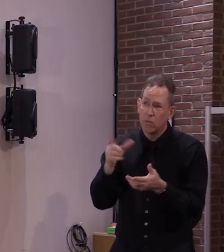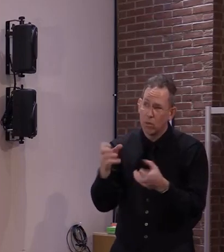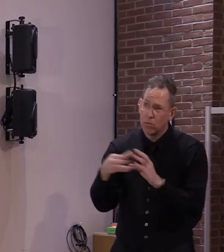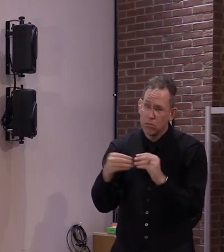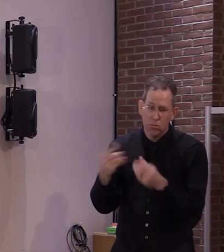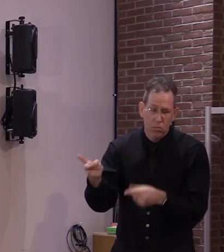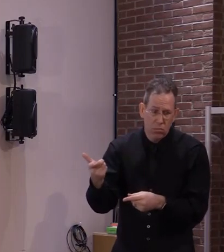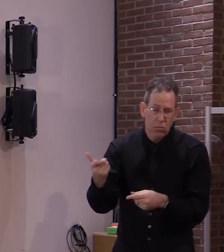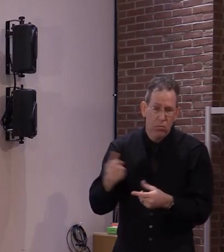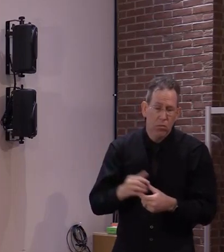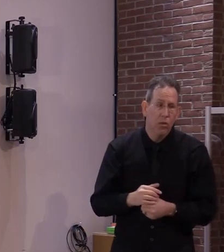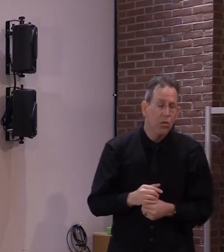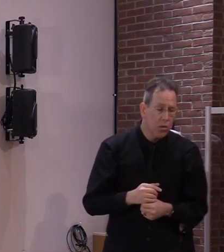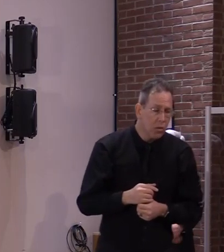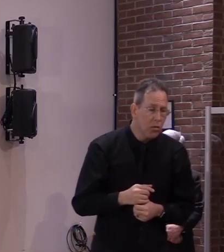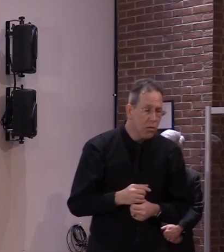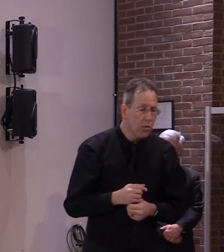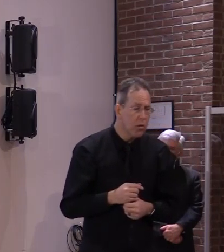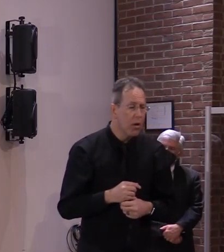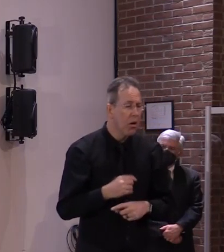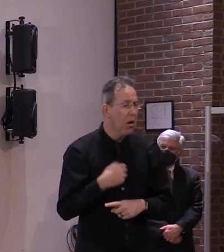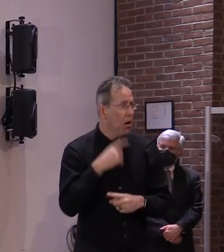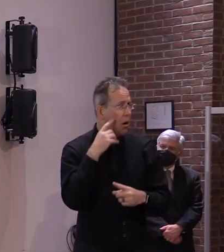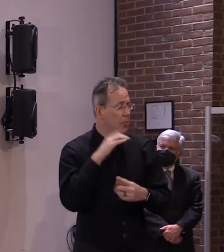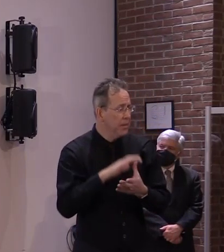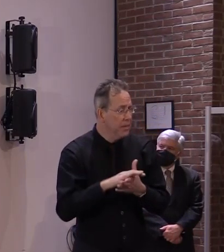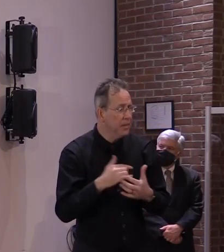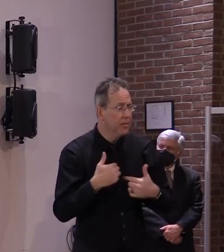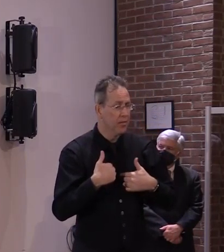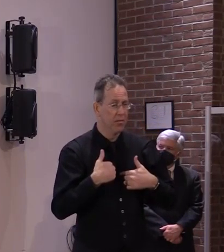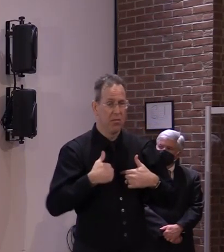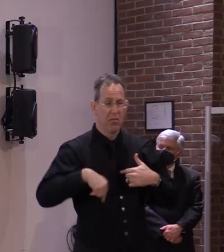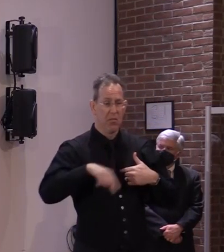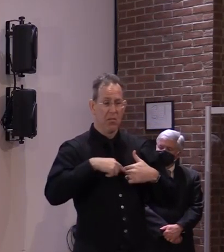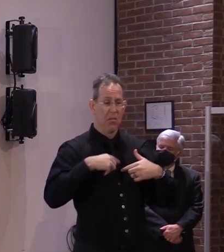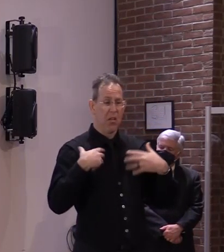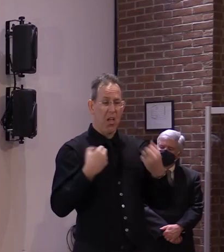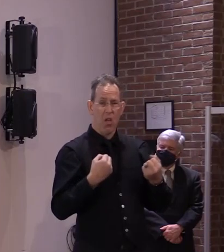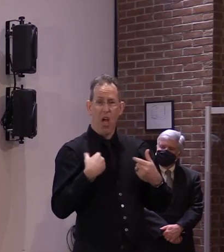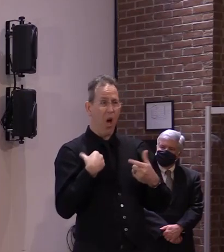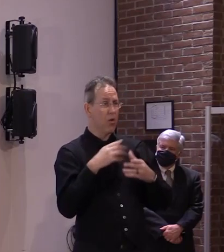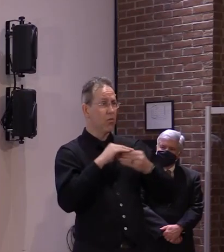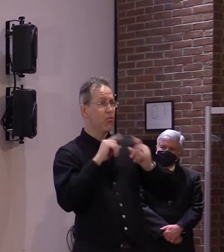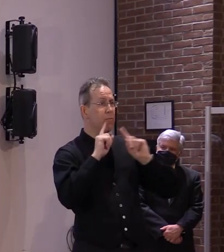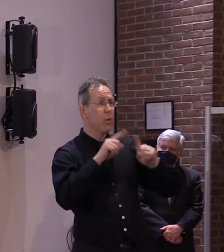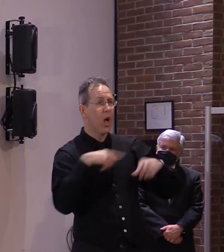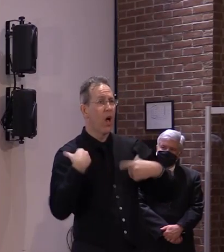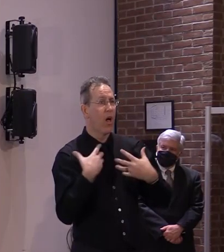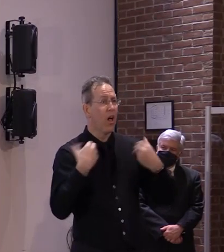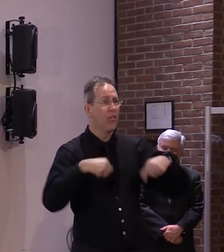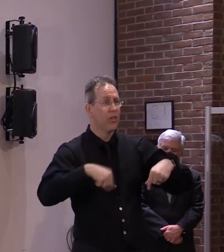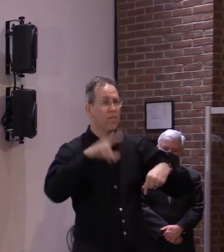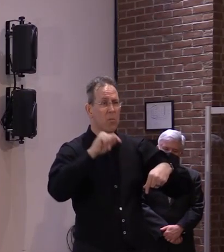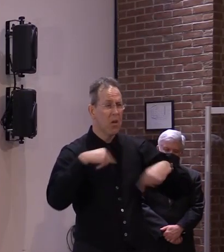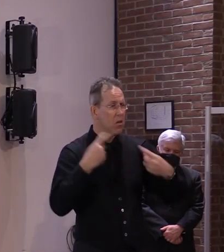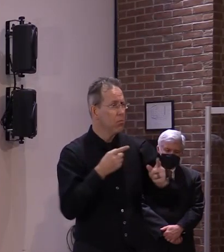believe the health department is reporting deaths just the same way we have from the beginning. There's no